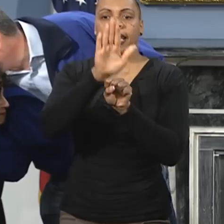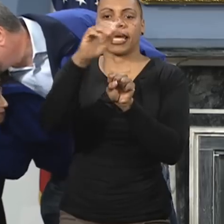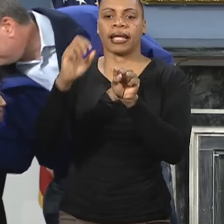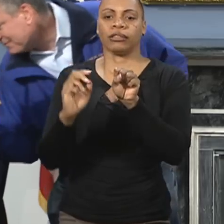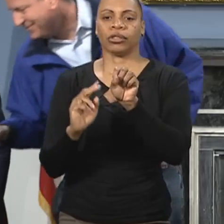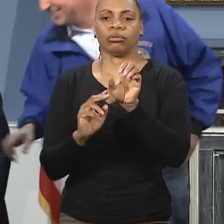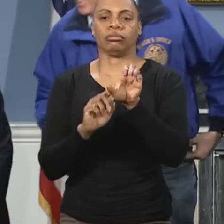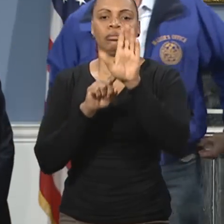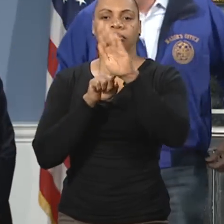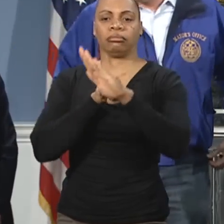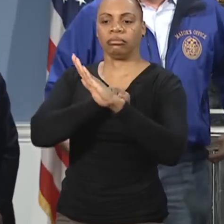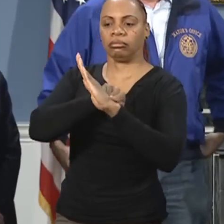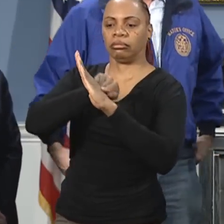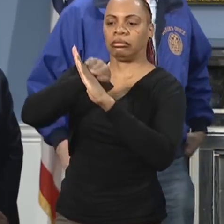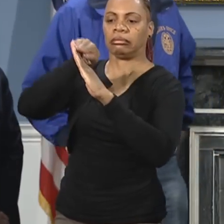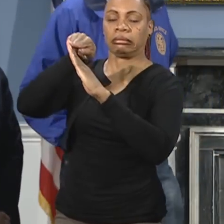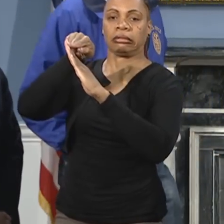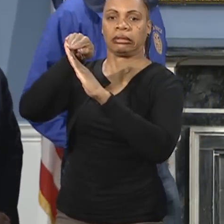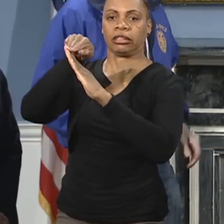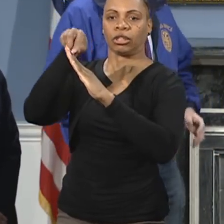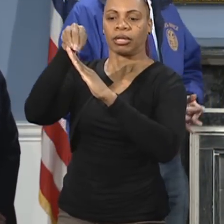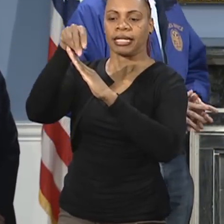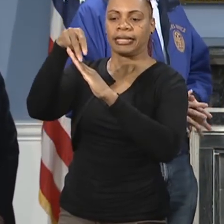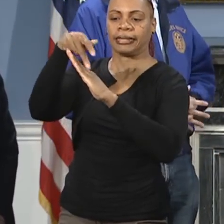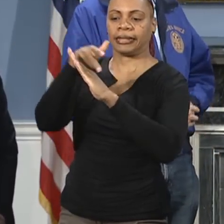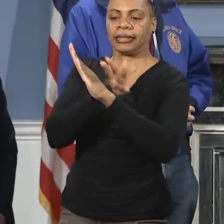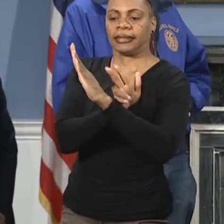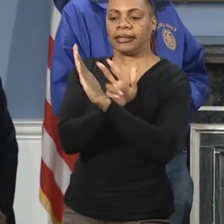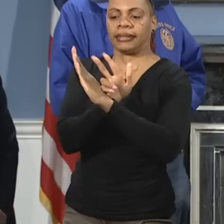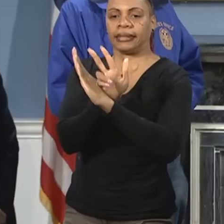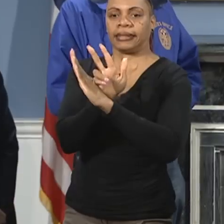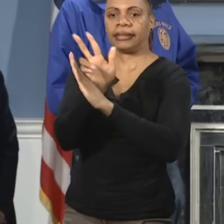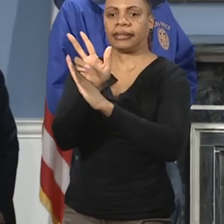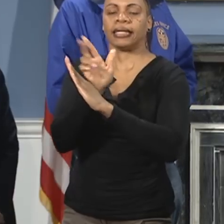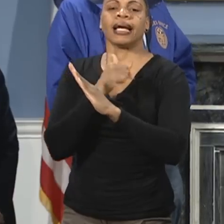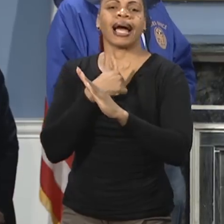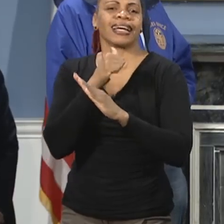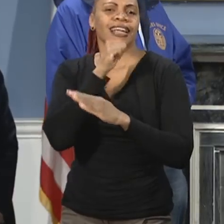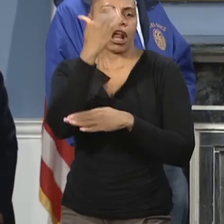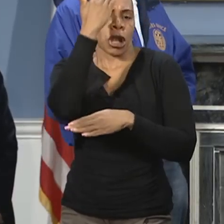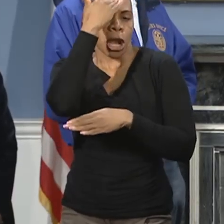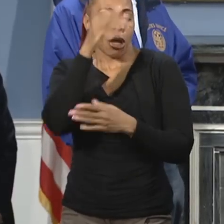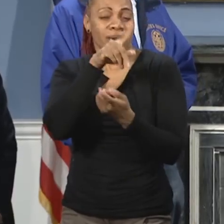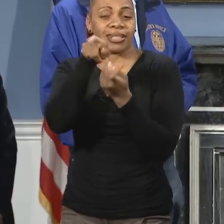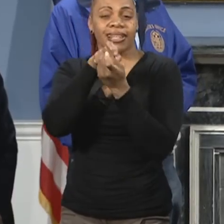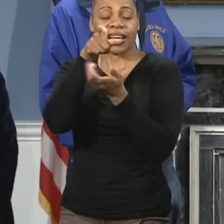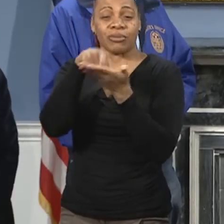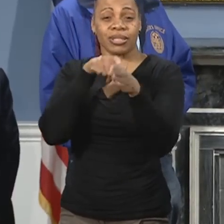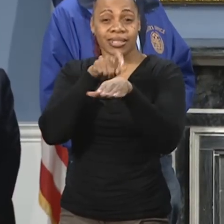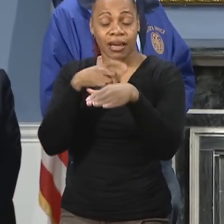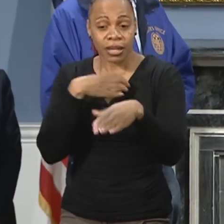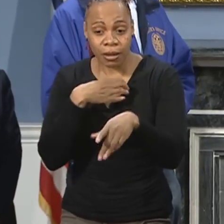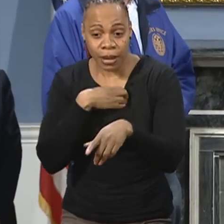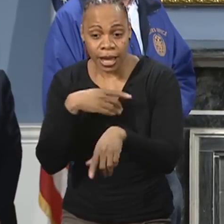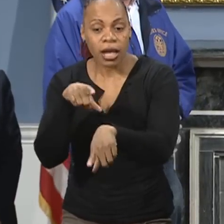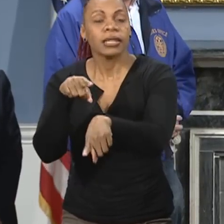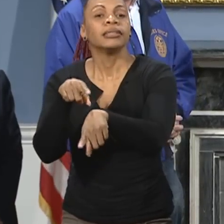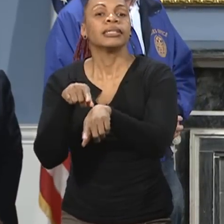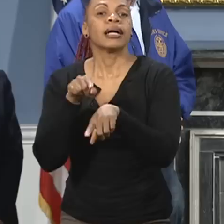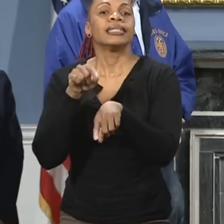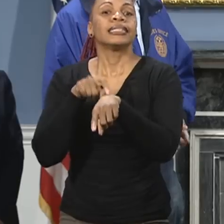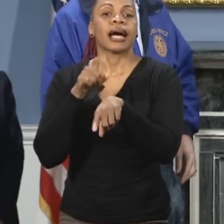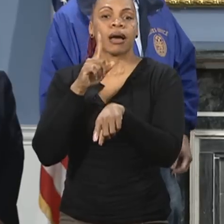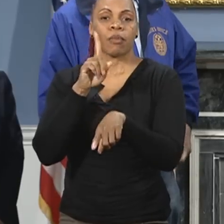they're probably slippery. I don't know exactly what time the people complained about that, and what time? 1